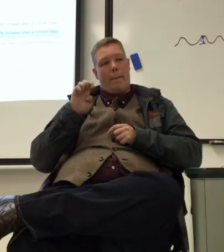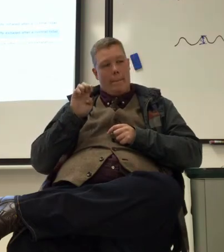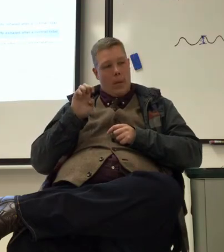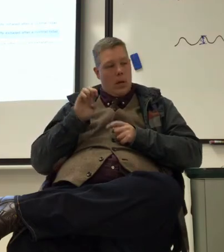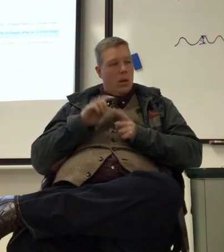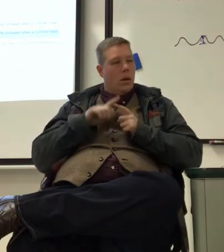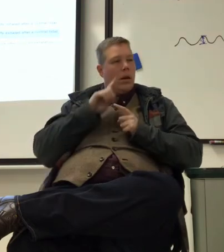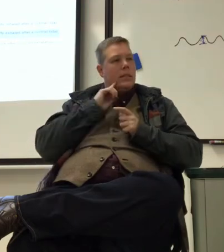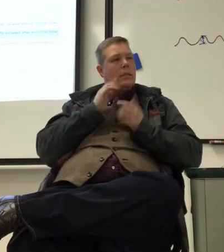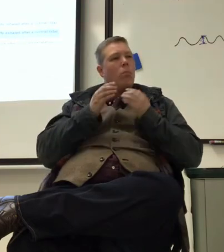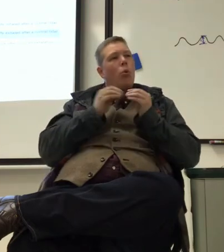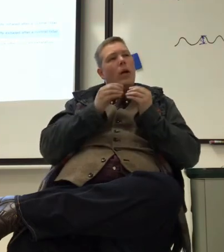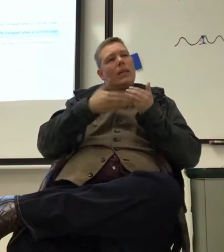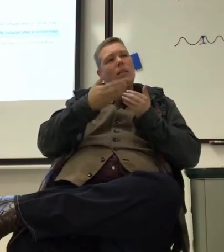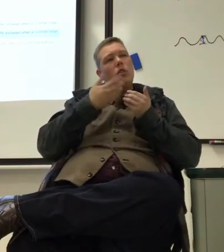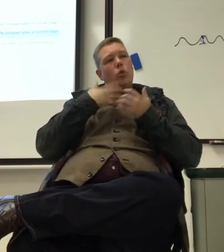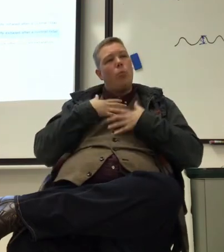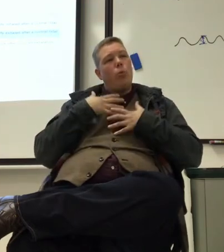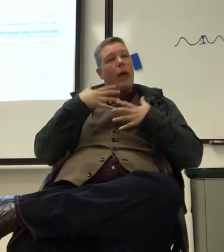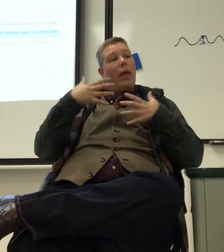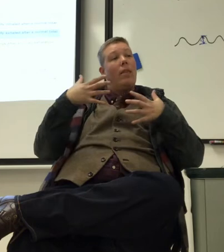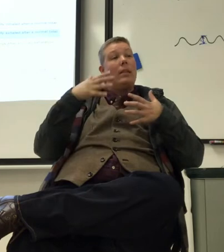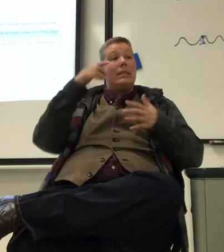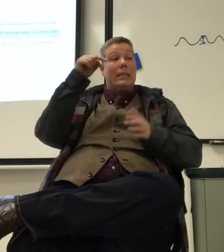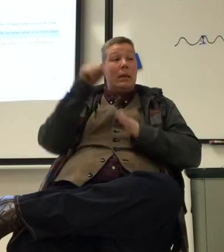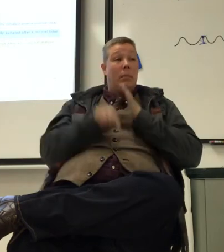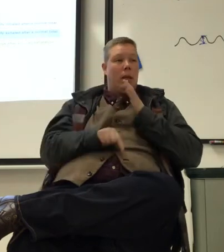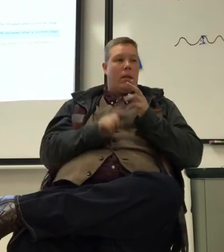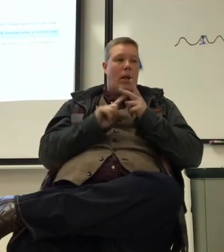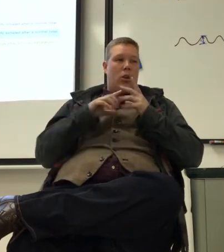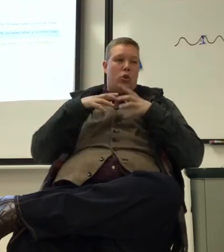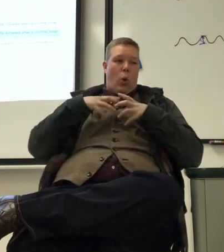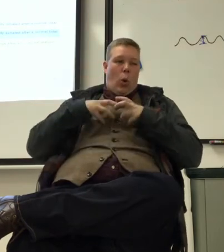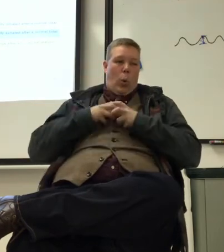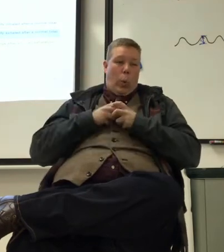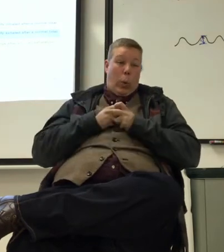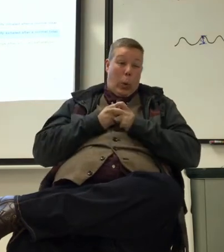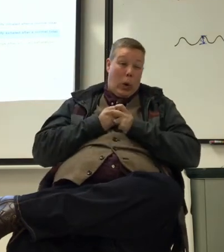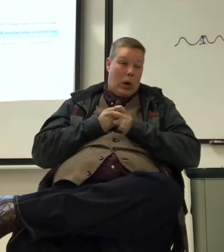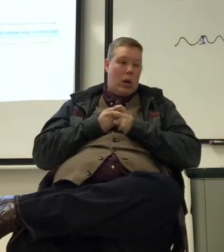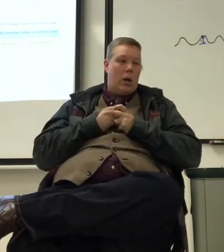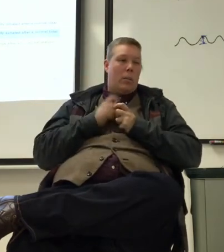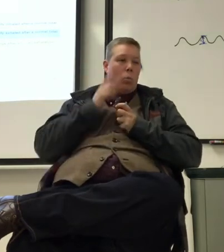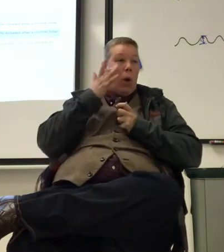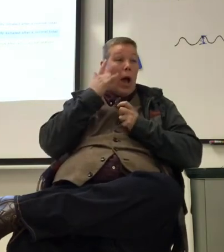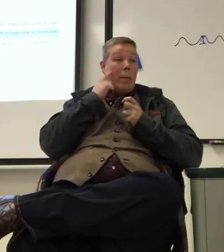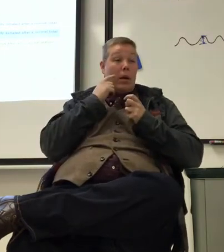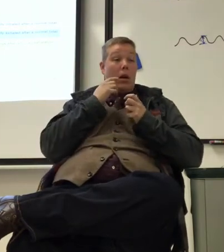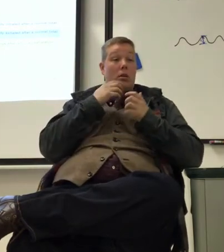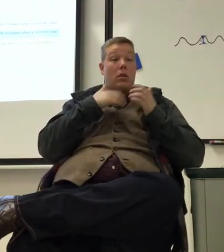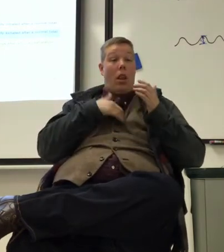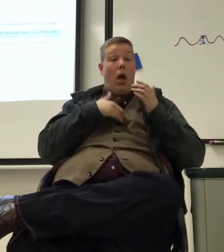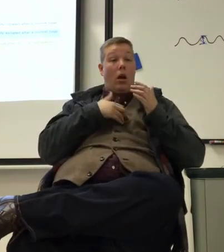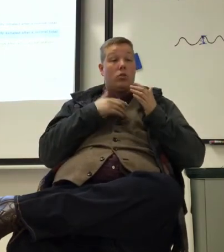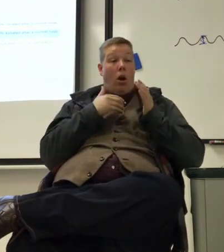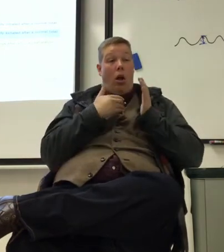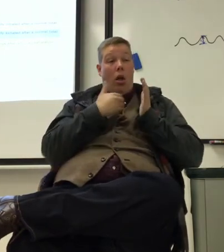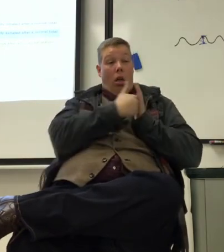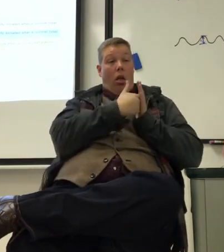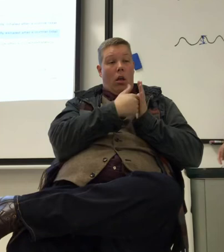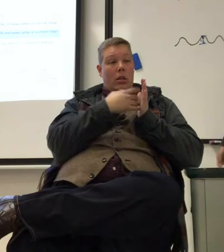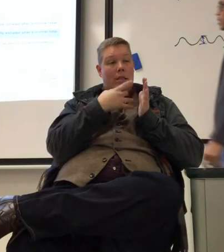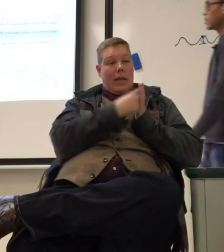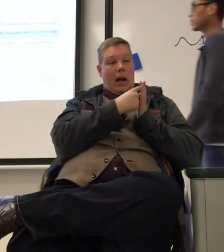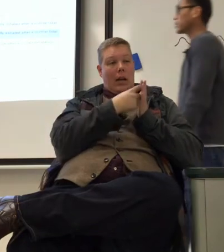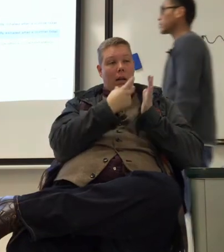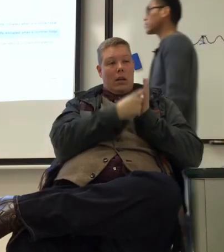deeply than it is to kind of push all the air out because your lungs are stuck to the chest. But you should have about 1 liter of